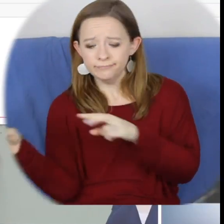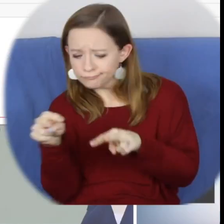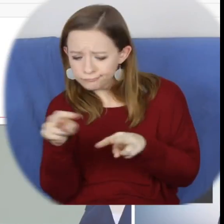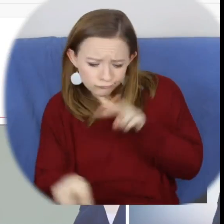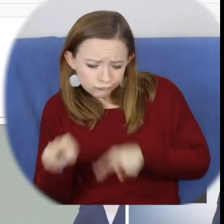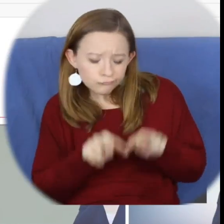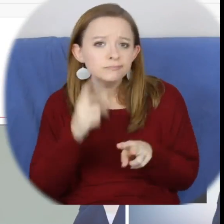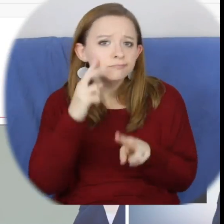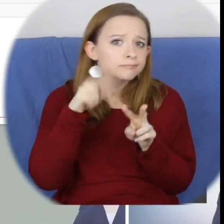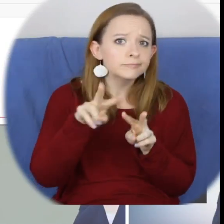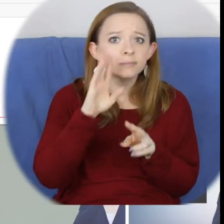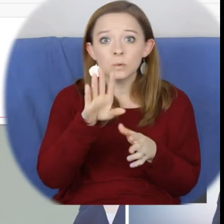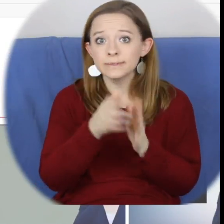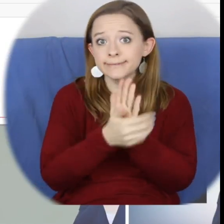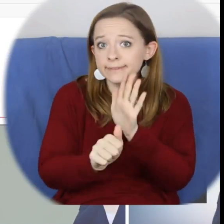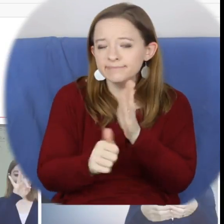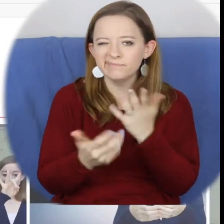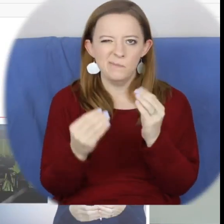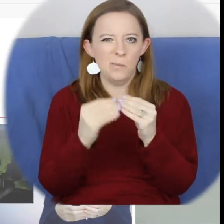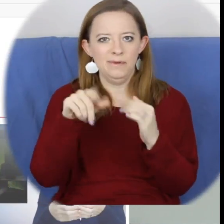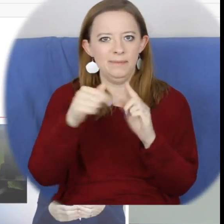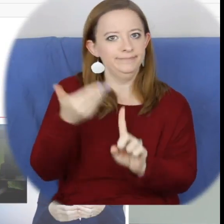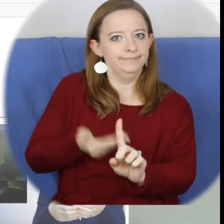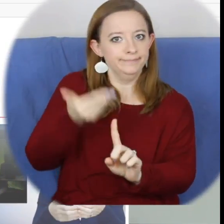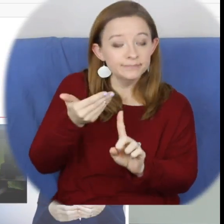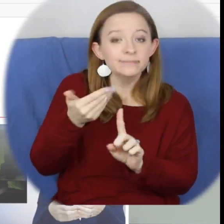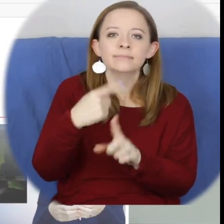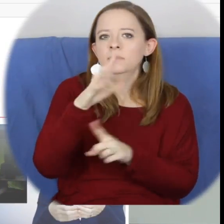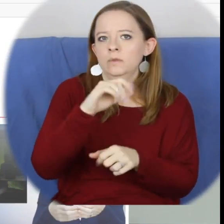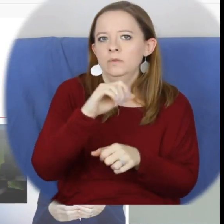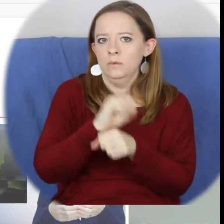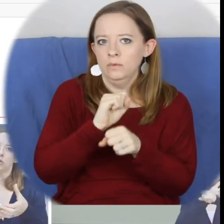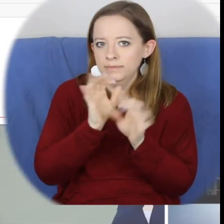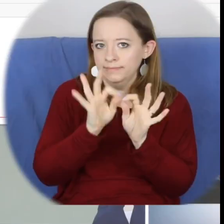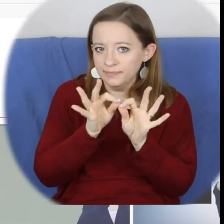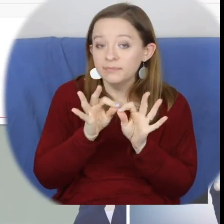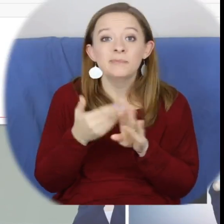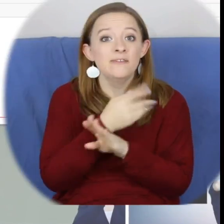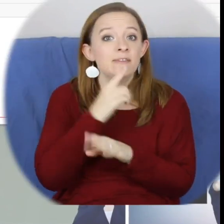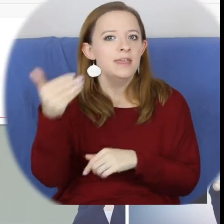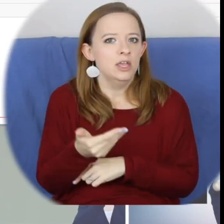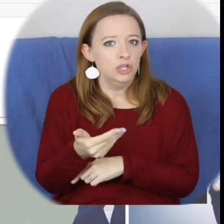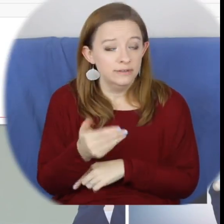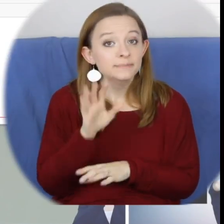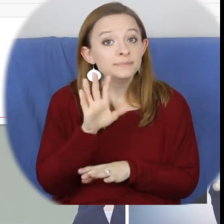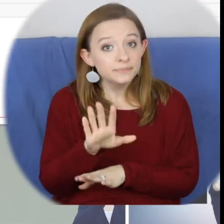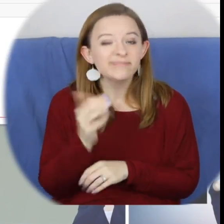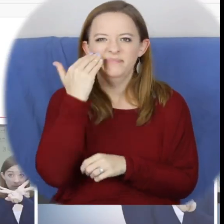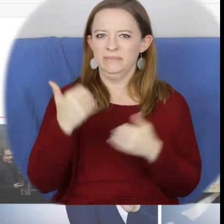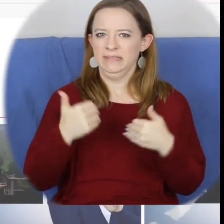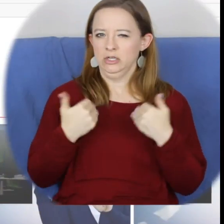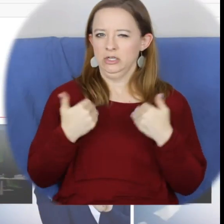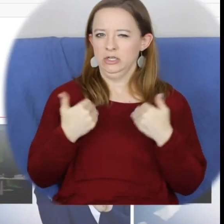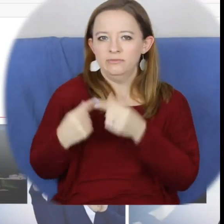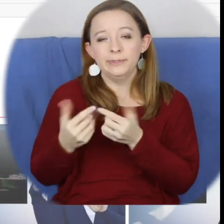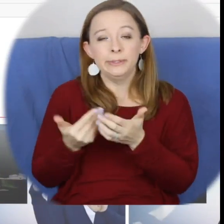to use, and you can use them for the future jobs or future work or anything like that. And so people can come and look at you and get an idea